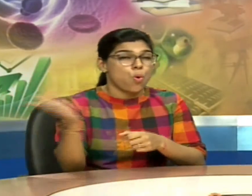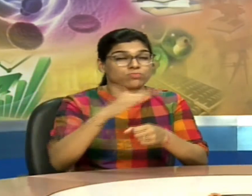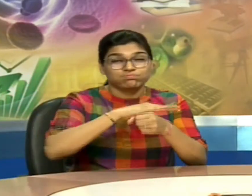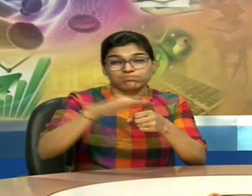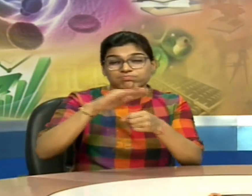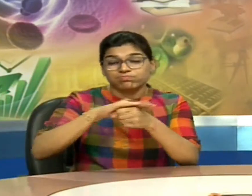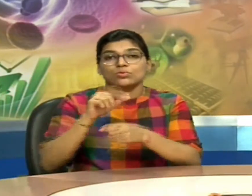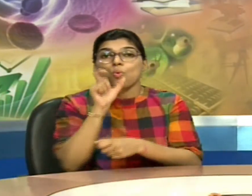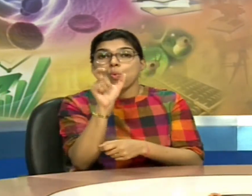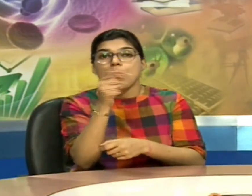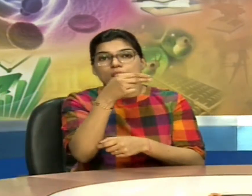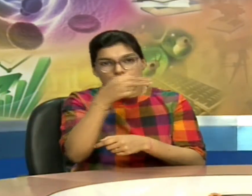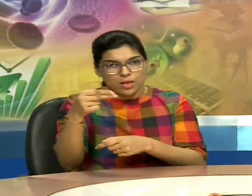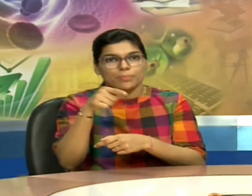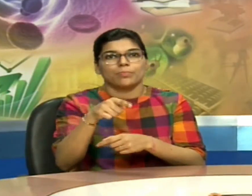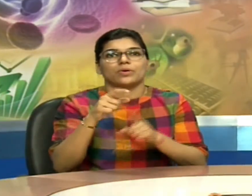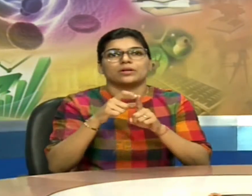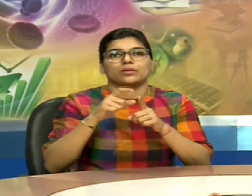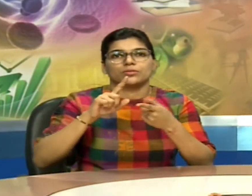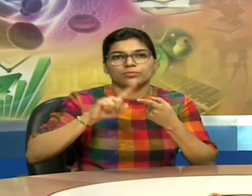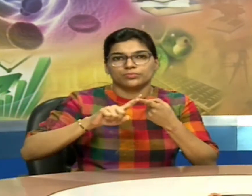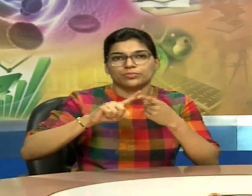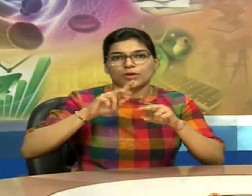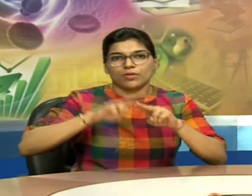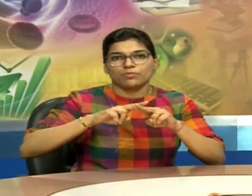point is deforestation. This is a word,